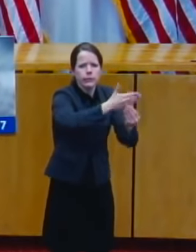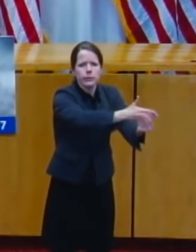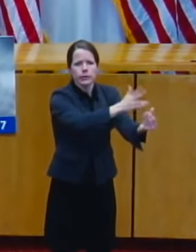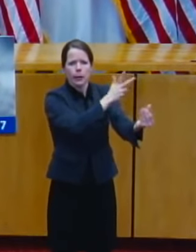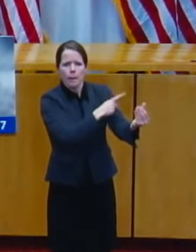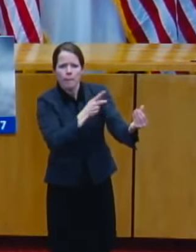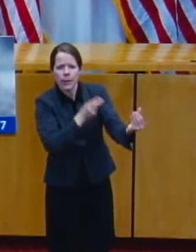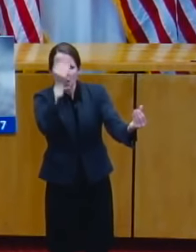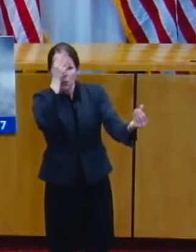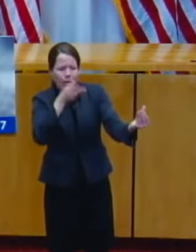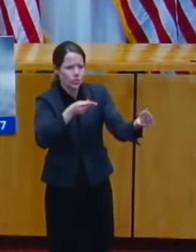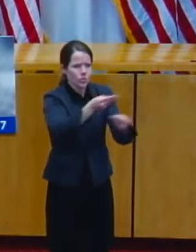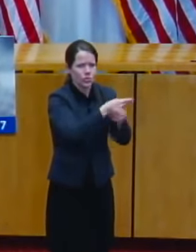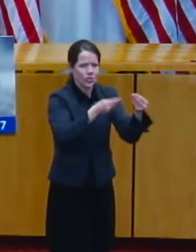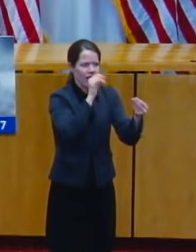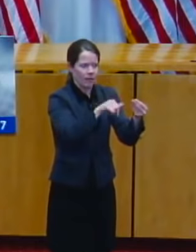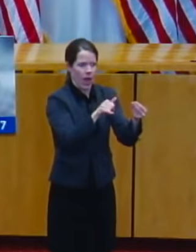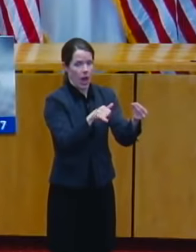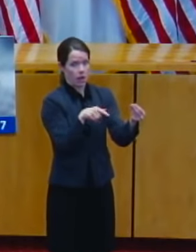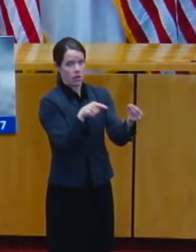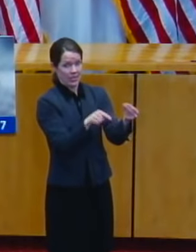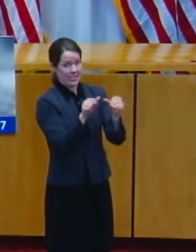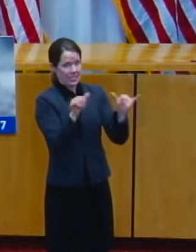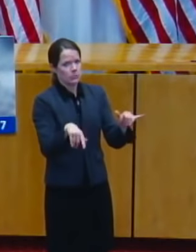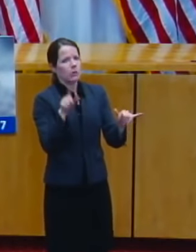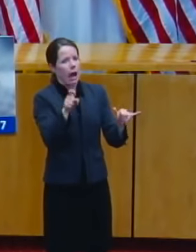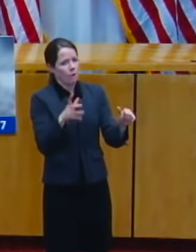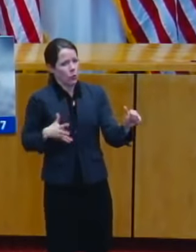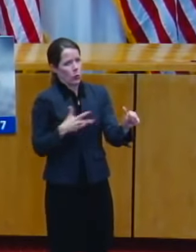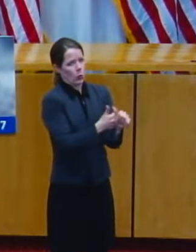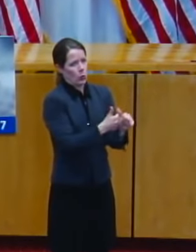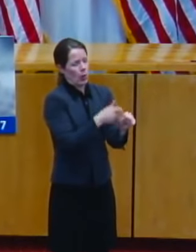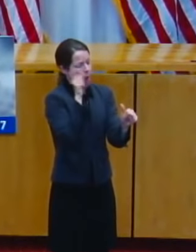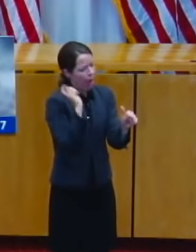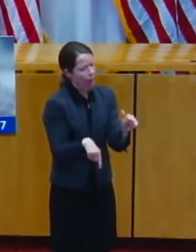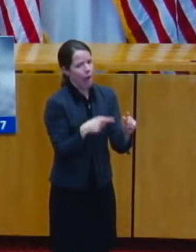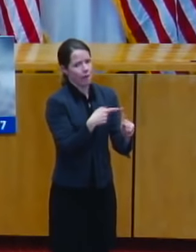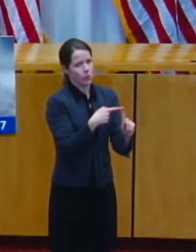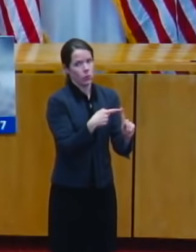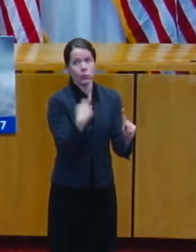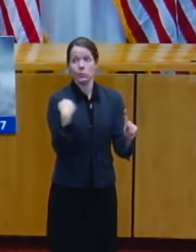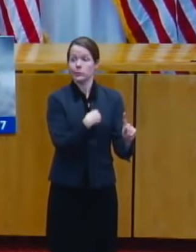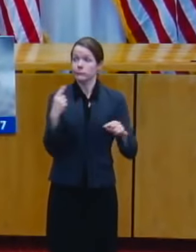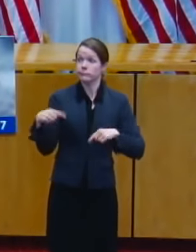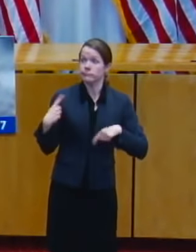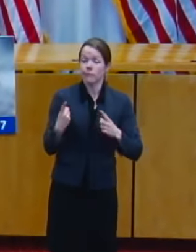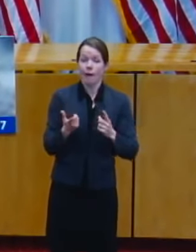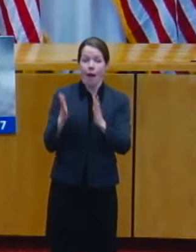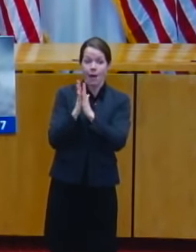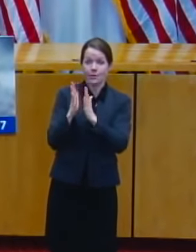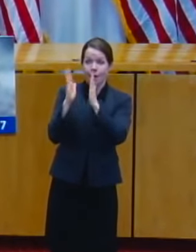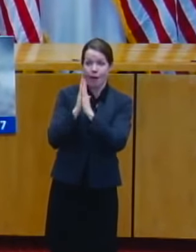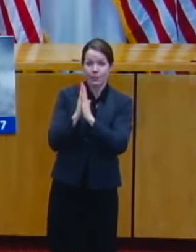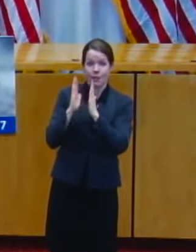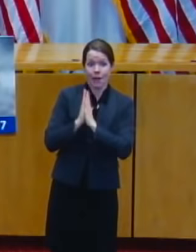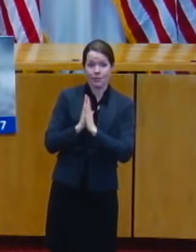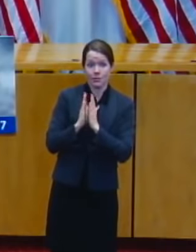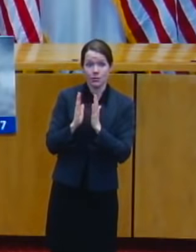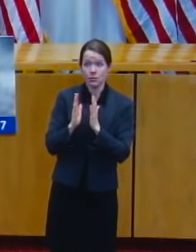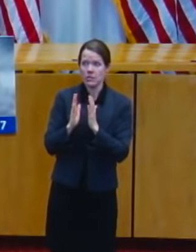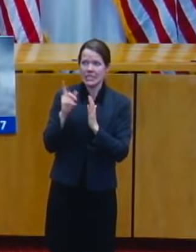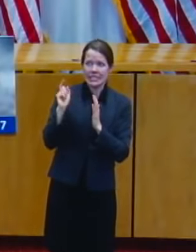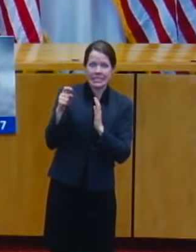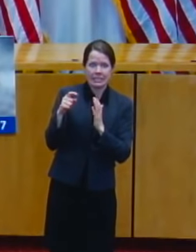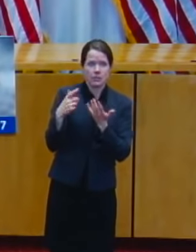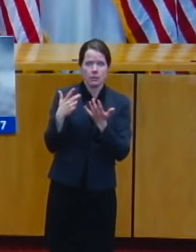had filed in the governor's budget was a significant upgrade of the vital record system. And so what happened that there was no feed on weekends from vital